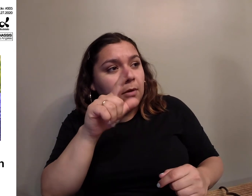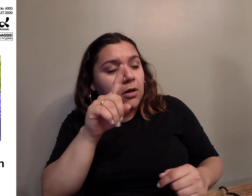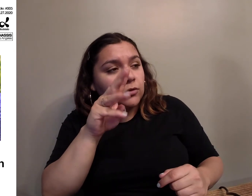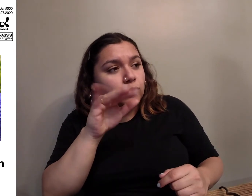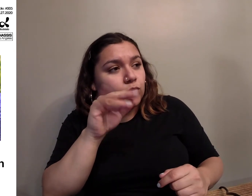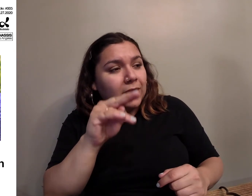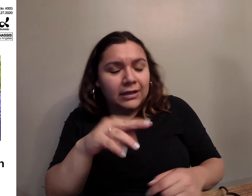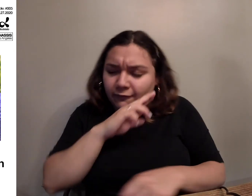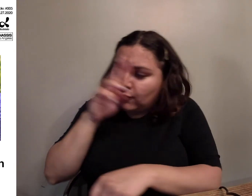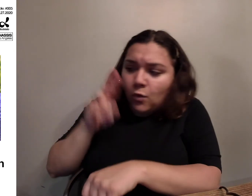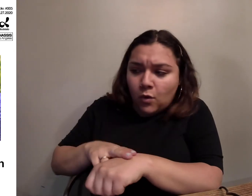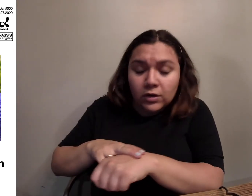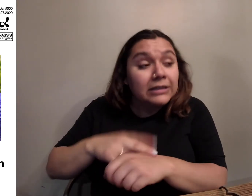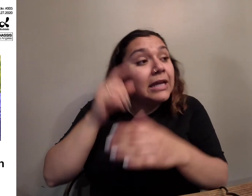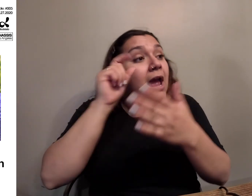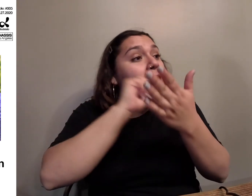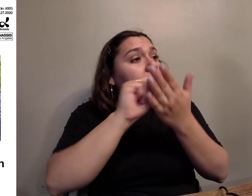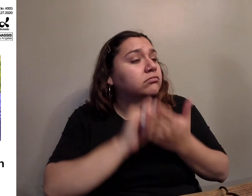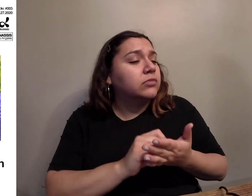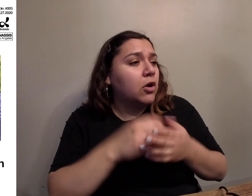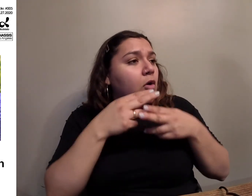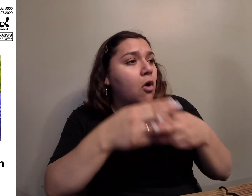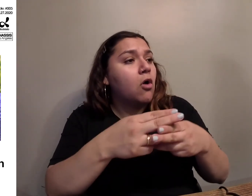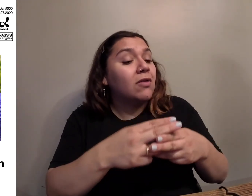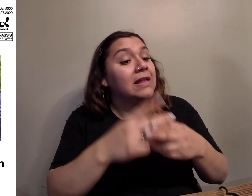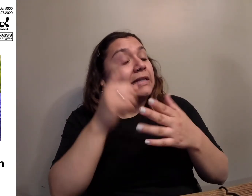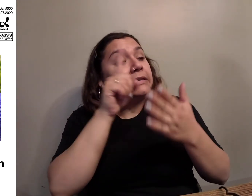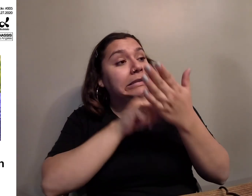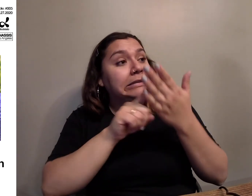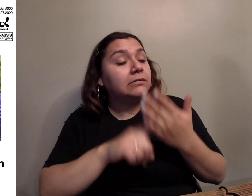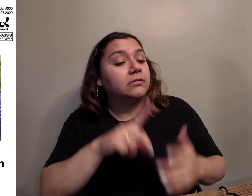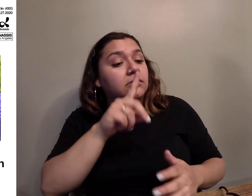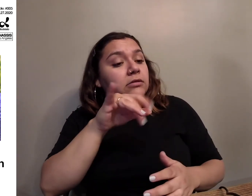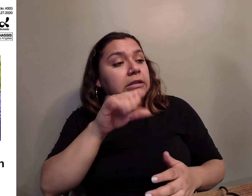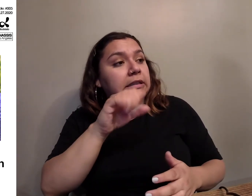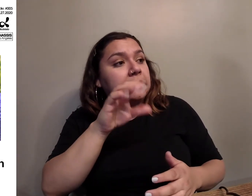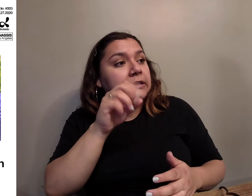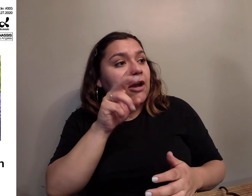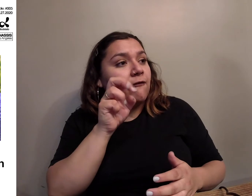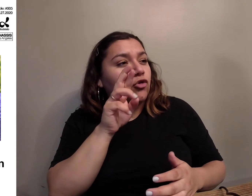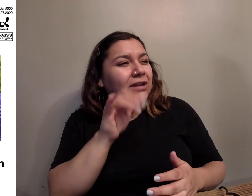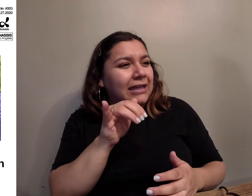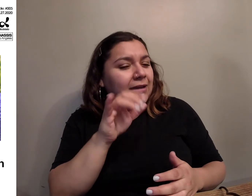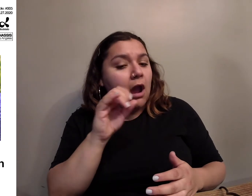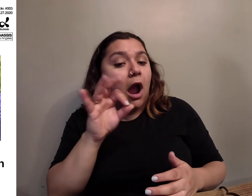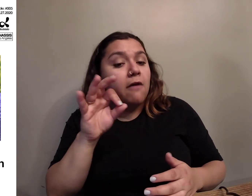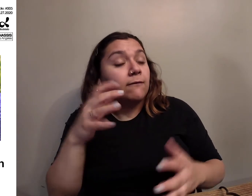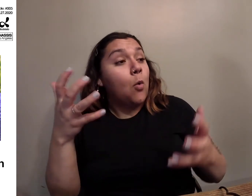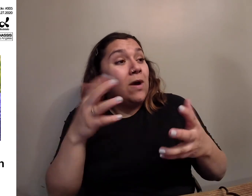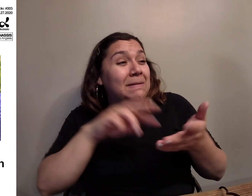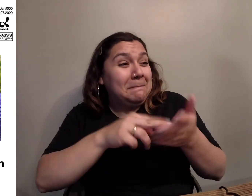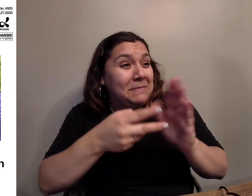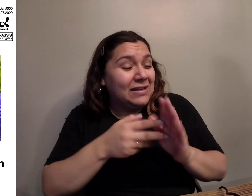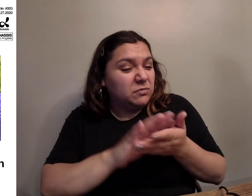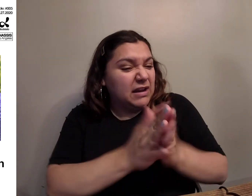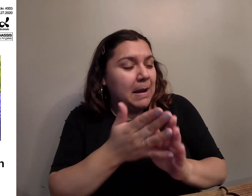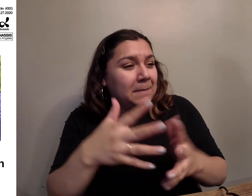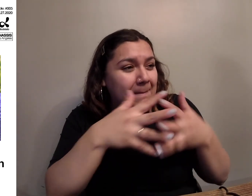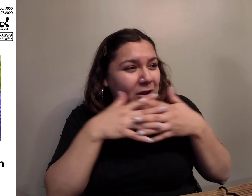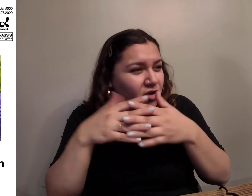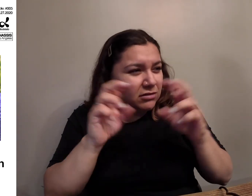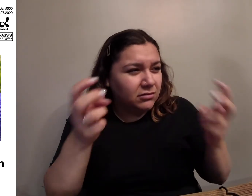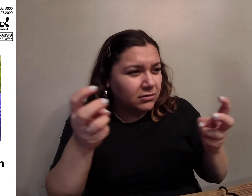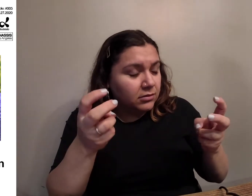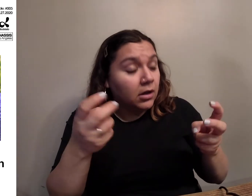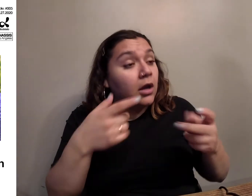who in an essay called The Discovery of What It Means to Be an American, wrote, "Once I was able to accept my